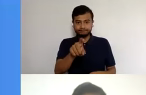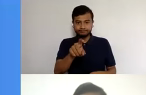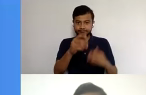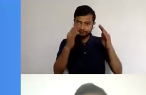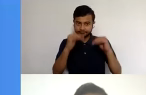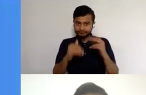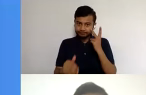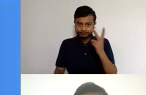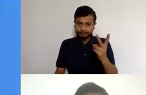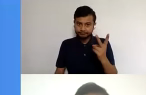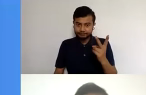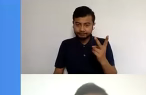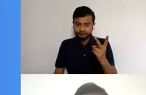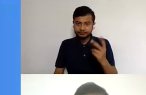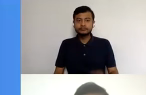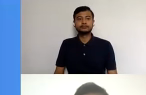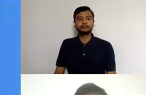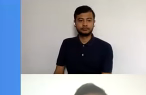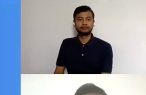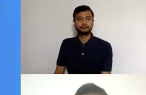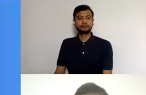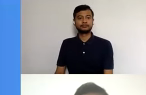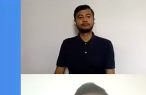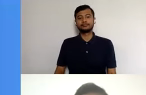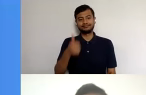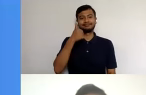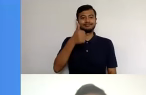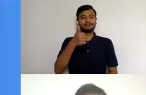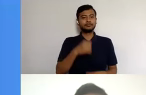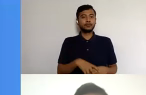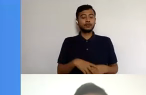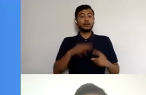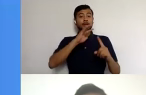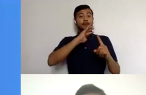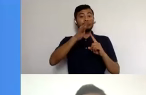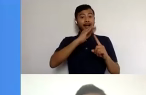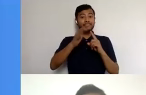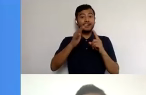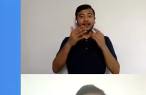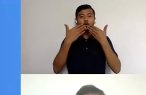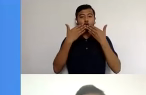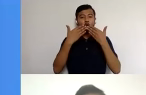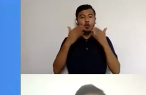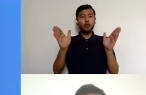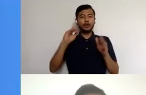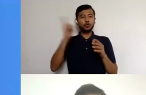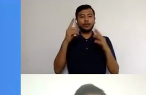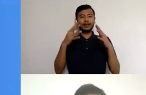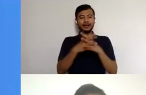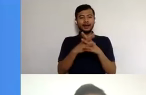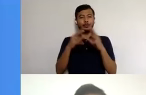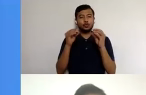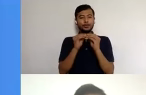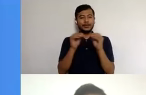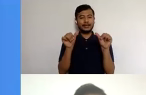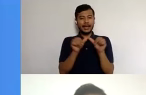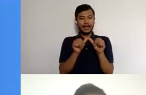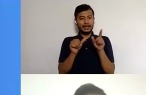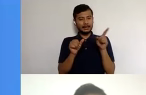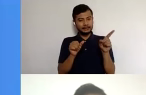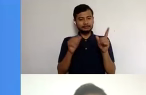Yes, it's good. Okay, very good. The Wireless Broadband Alliance is making great progress in driving